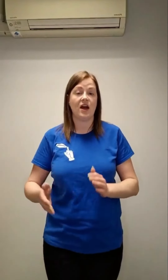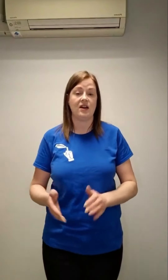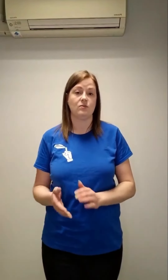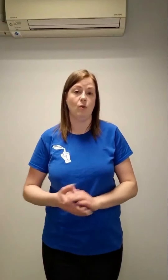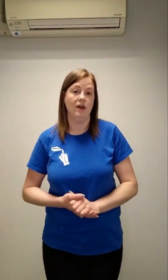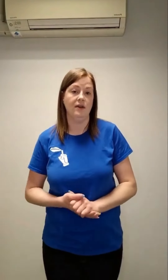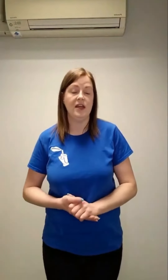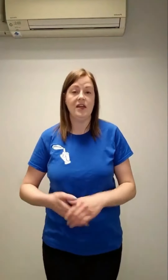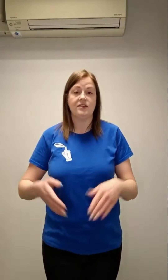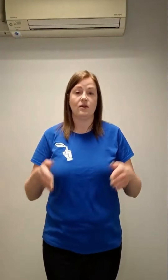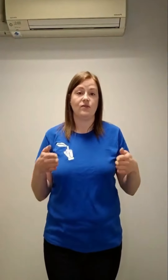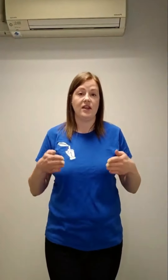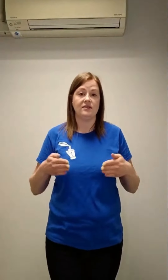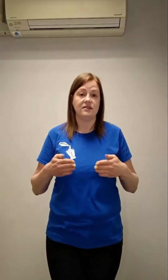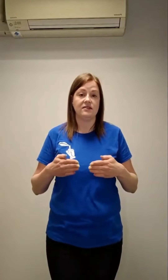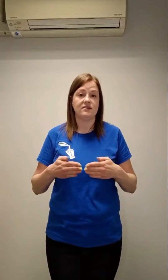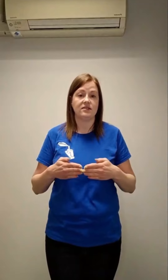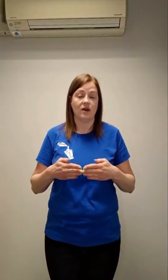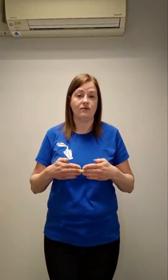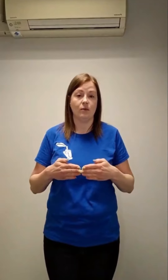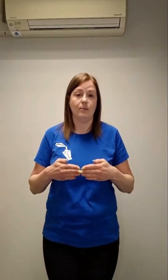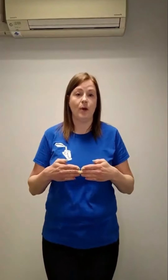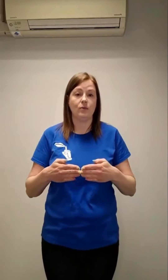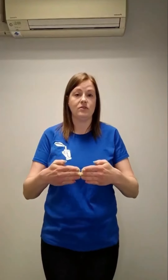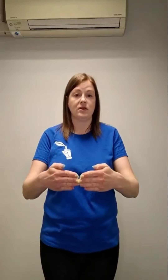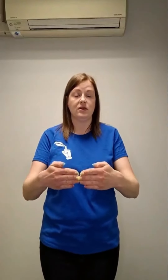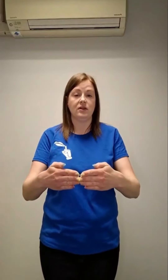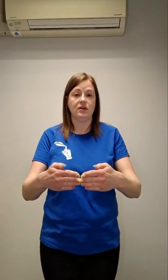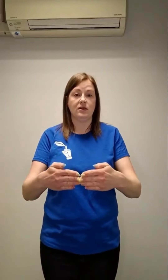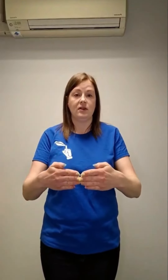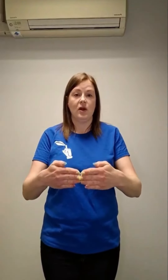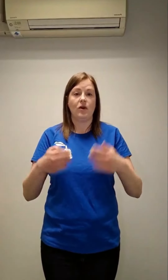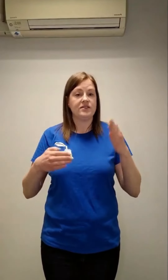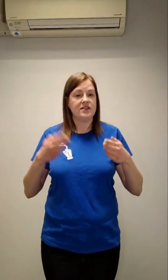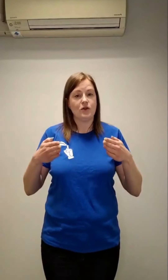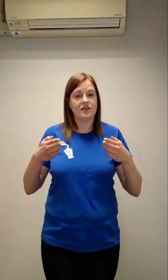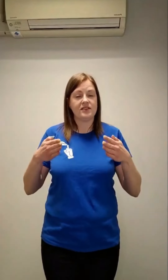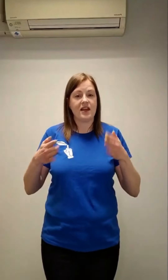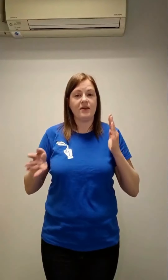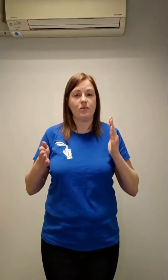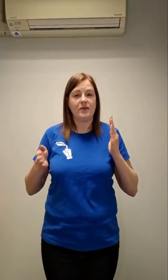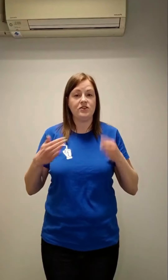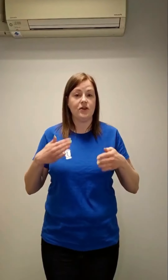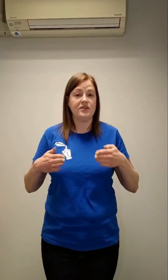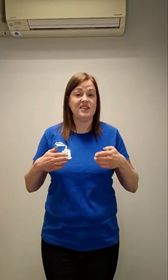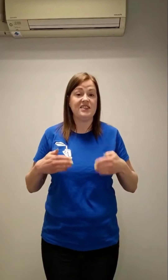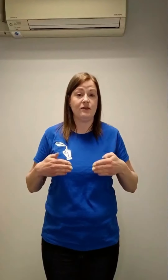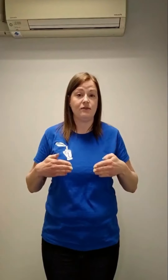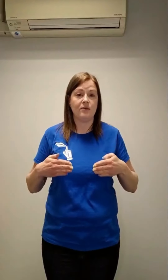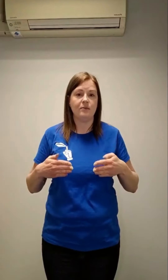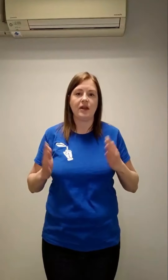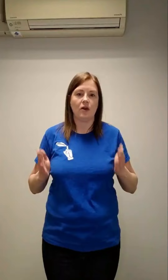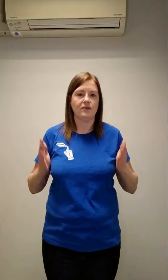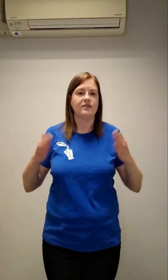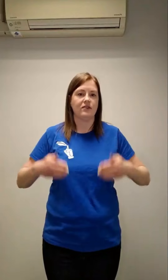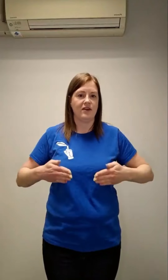as one. So for instance, the sign for boat. Whilst these look the same, they will be denoted as different because of the fact that